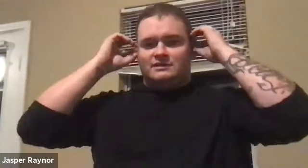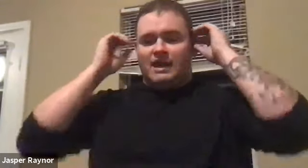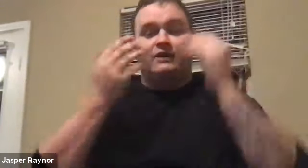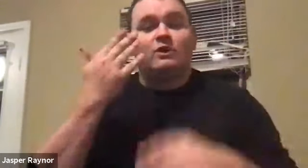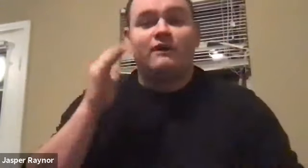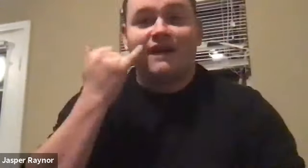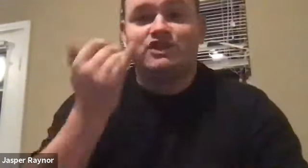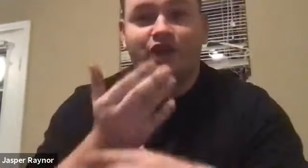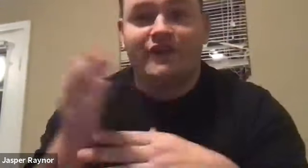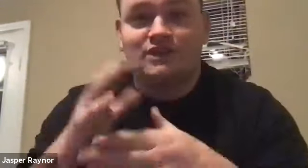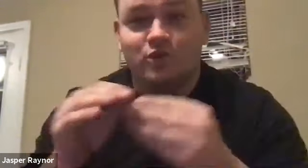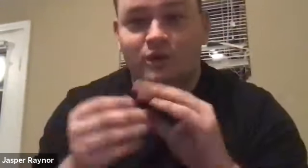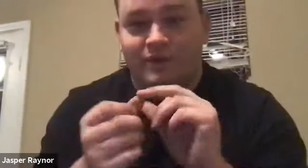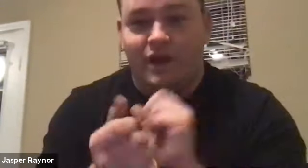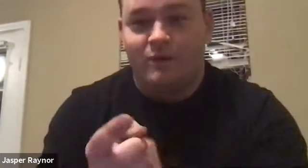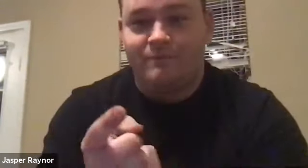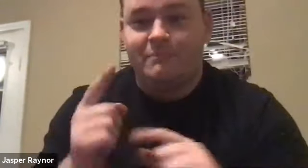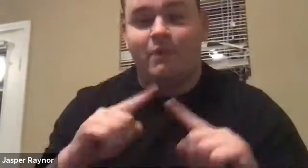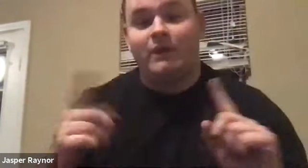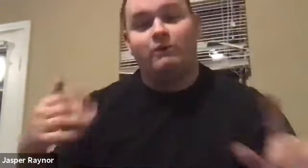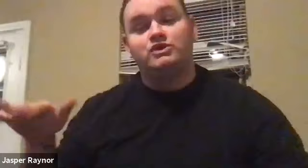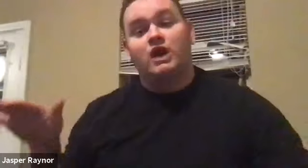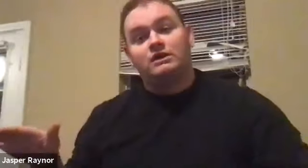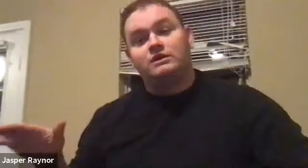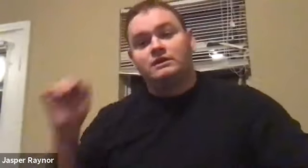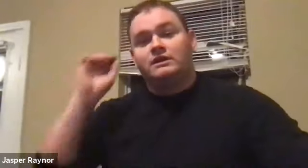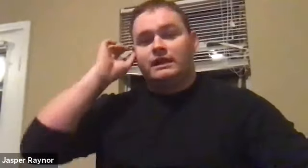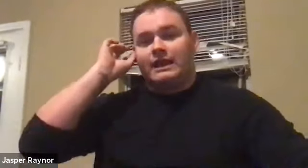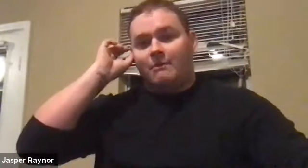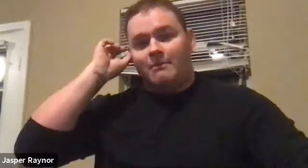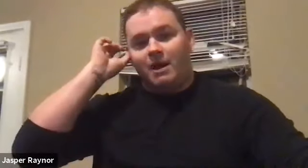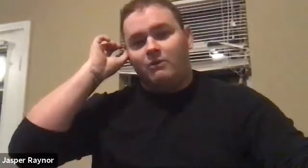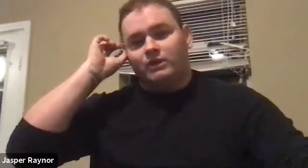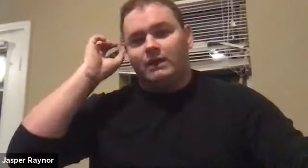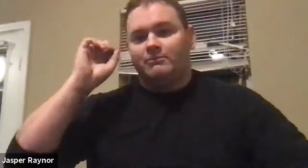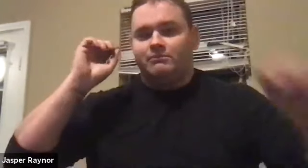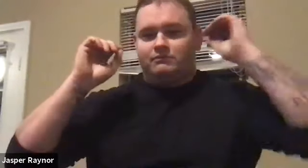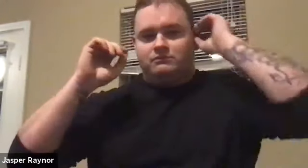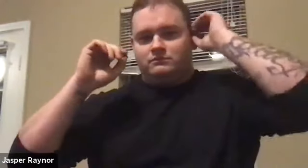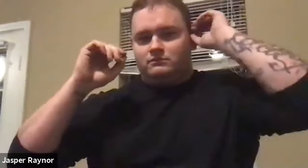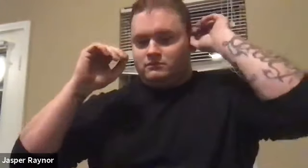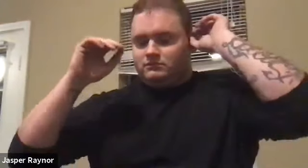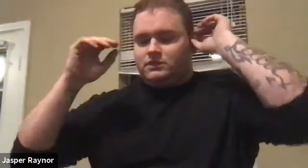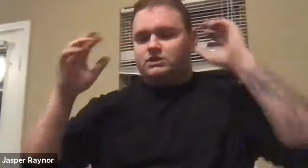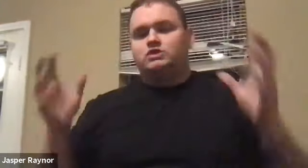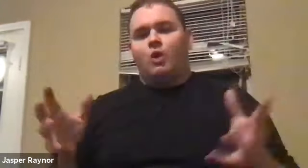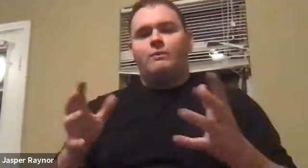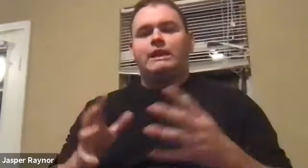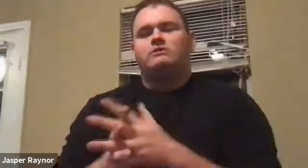I don't know if I shared that story with y'all, but when I was young, like how my mom would like console me. Well, not